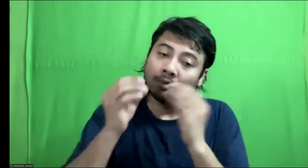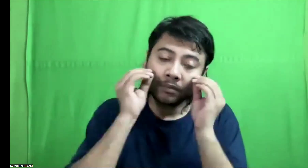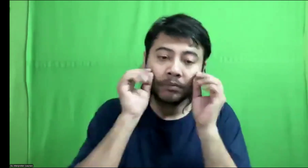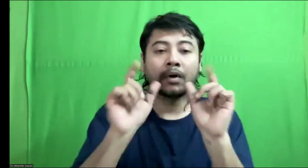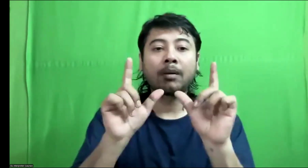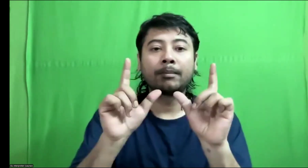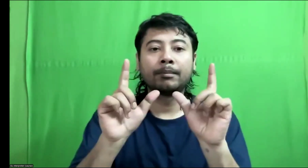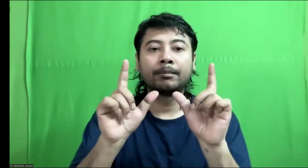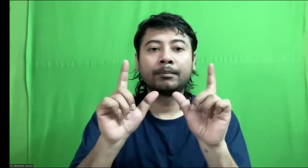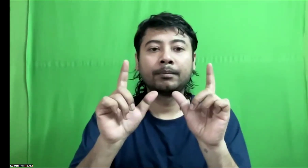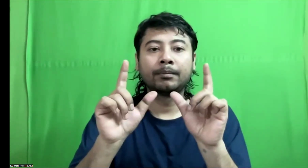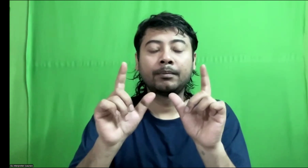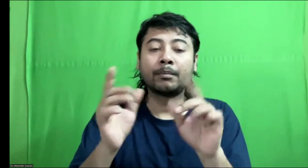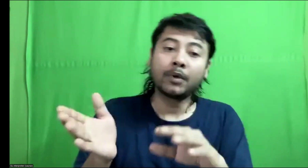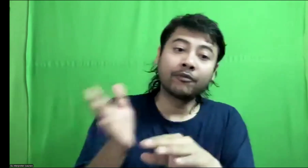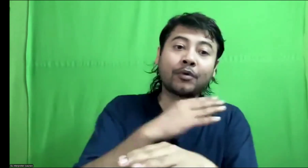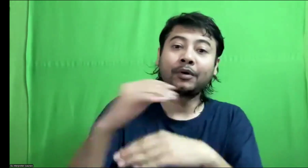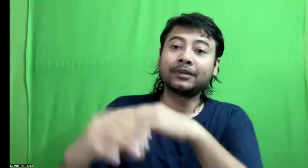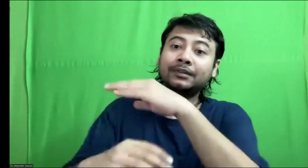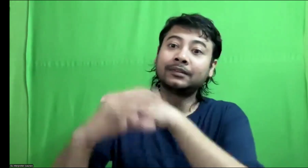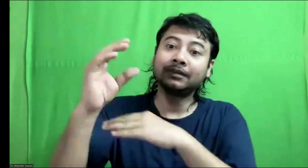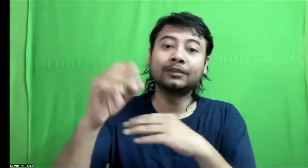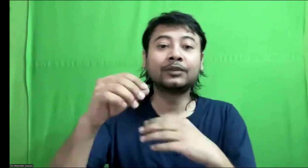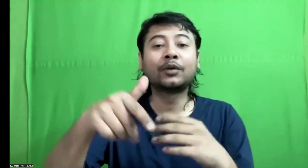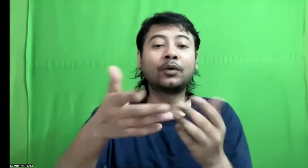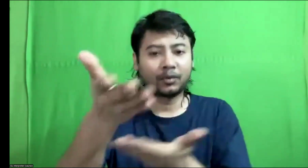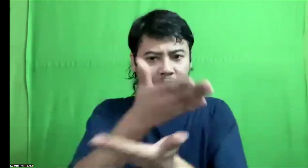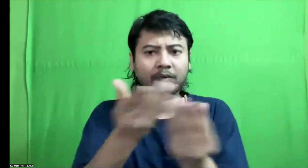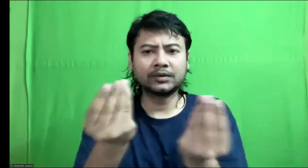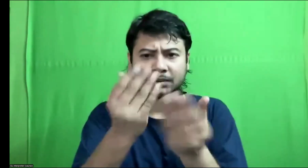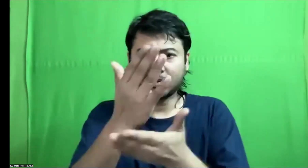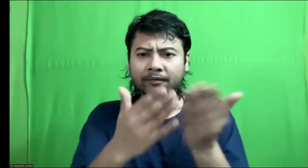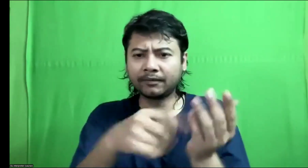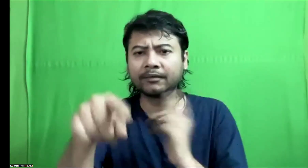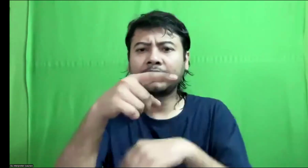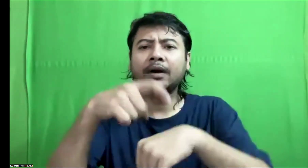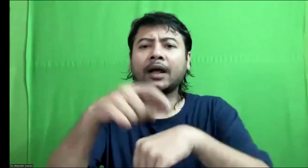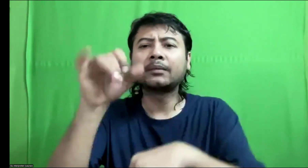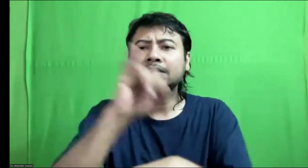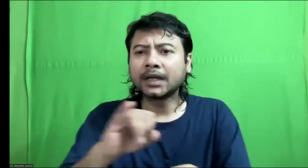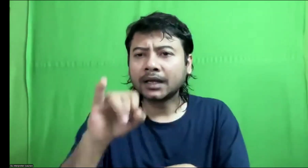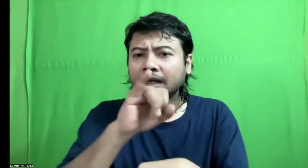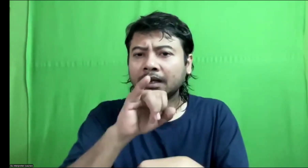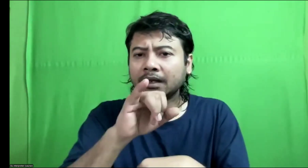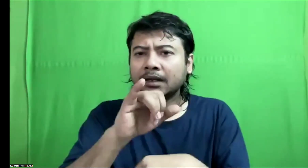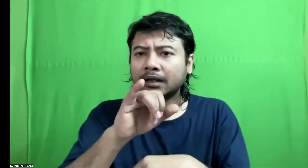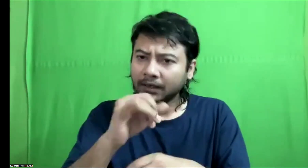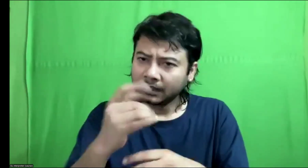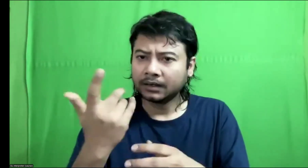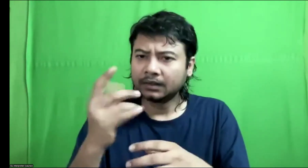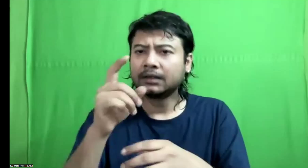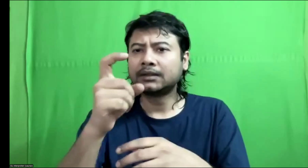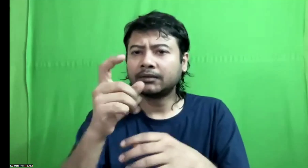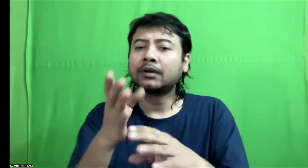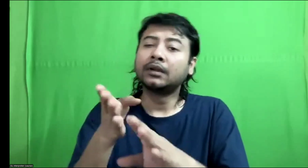up nowadays at 6 o'clock, then try it by 5:30. If you're getting up at 7, then try to get up at 6:30.